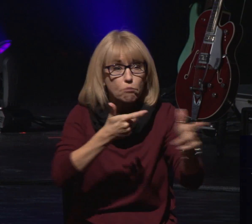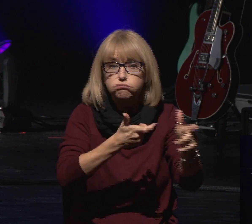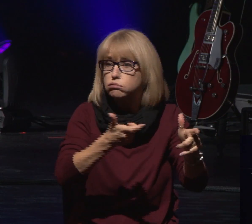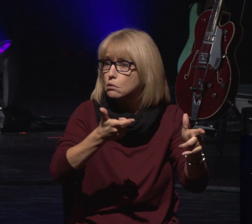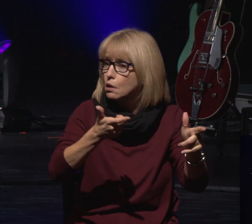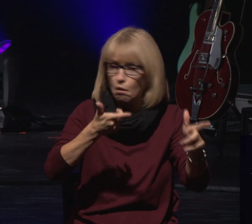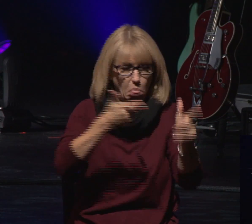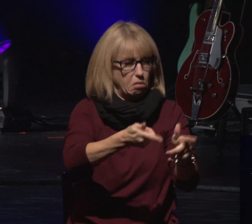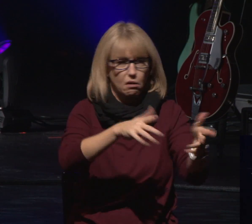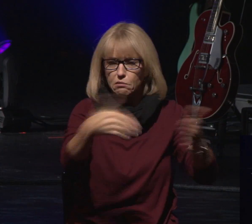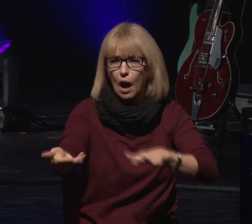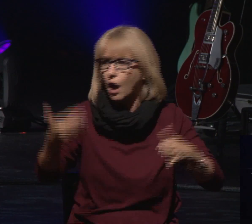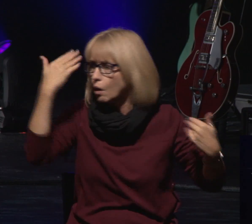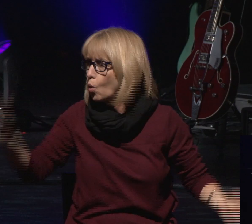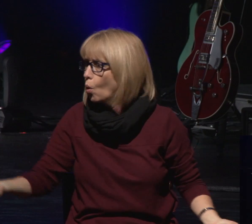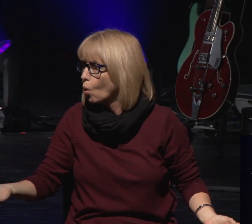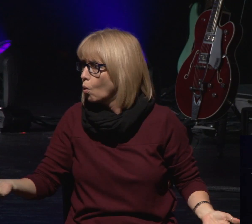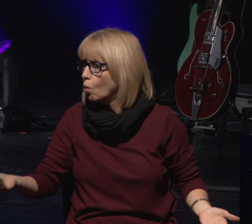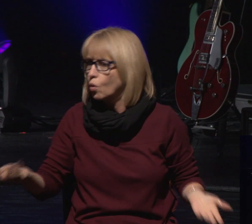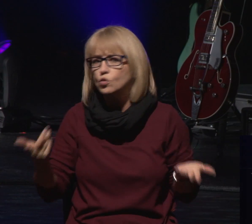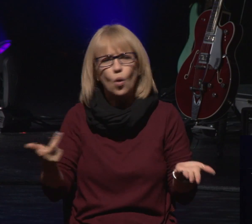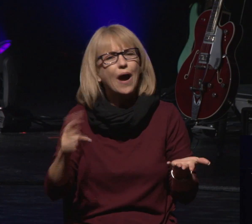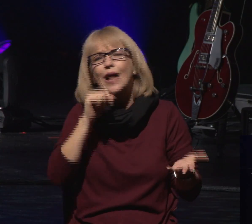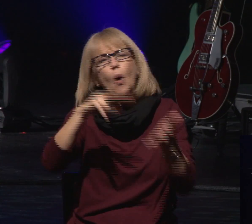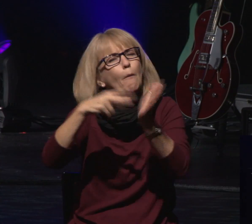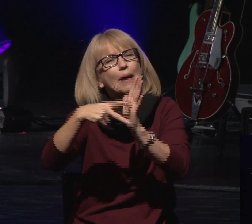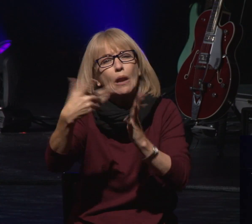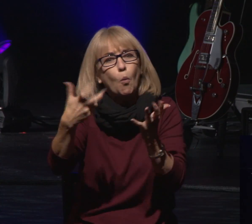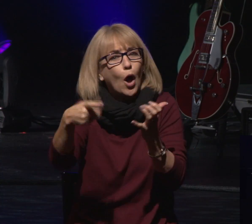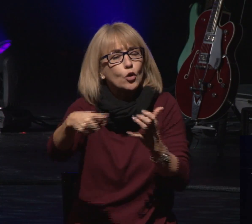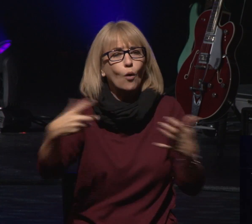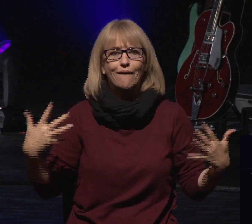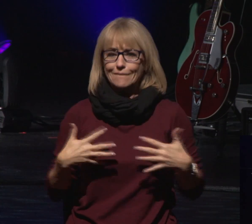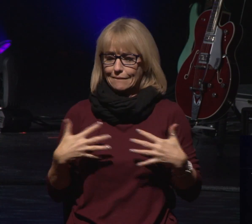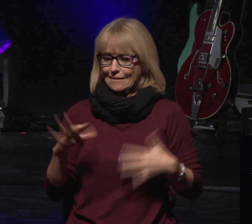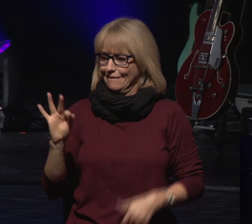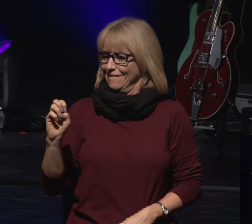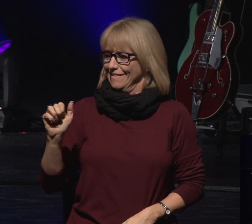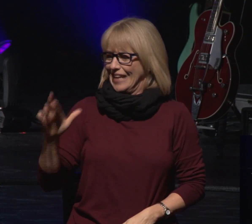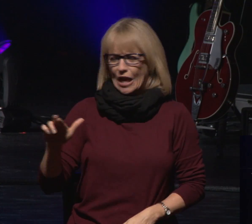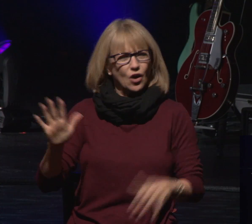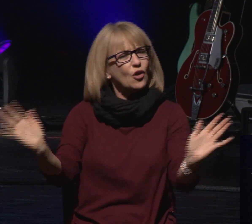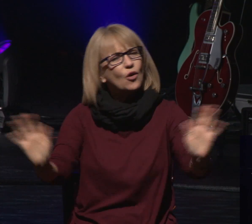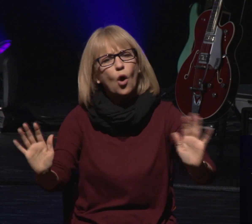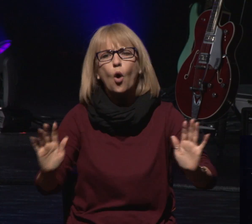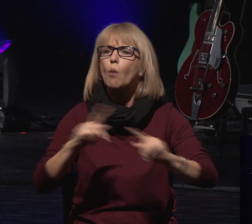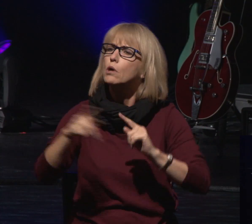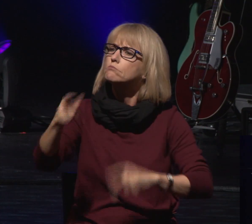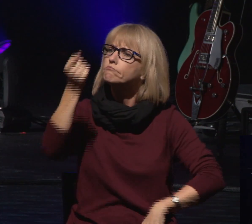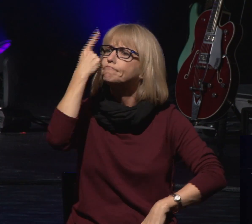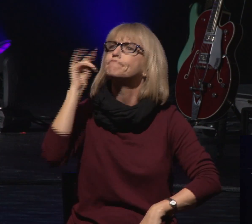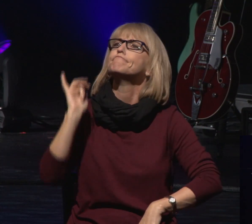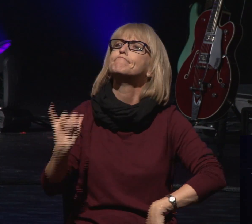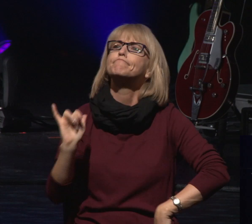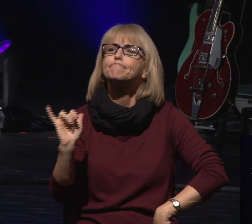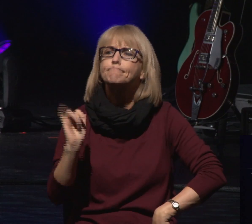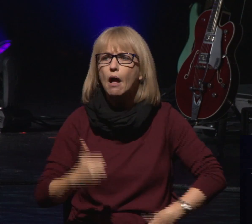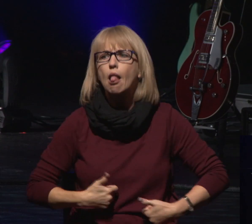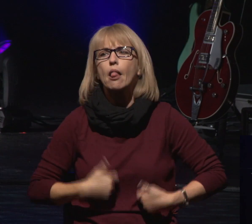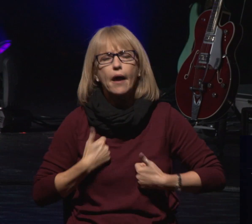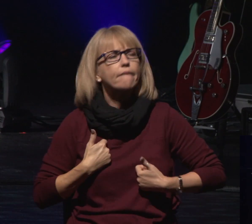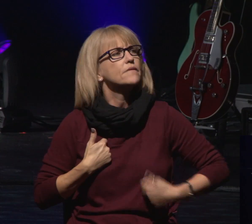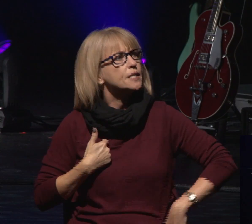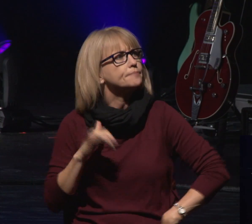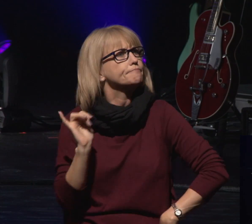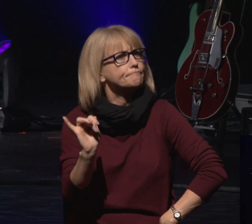could end, and it's not meant to live a life in fear, but certainly a life to live, say, this is life. And this is what I've got,